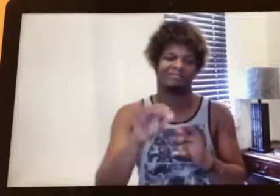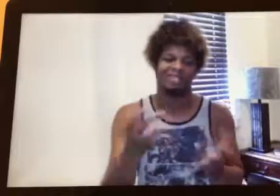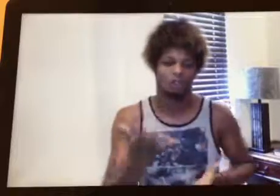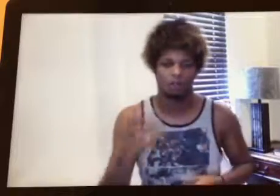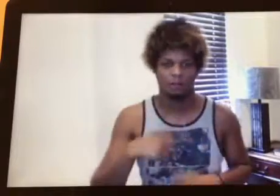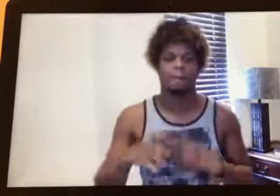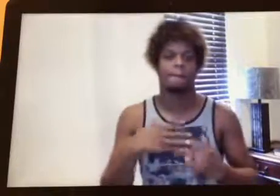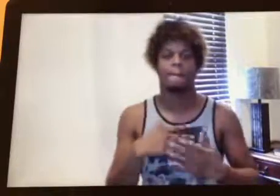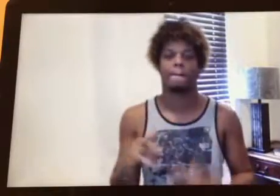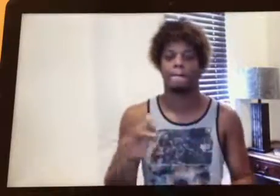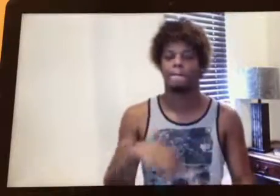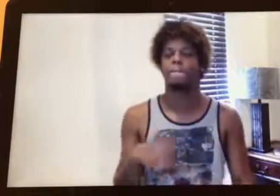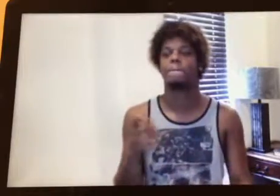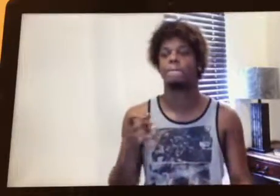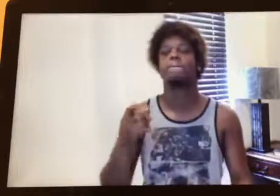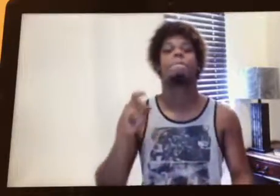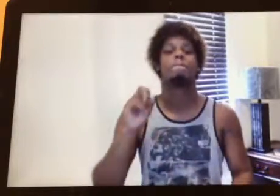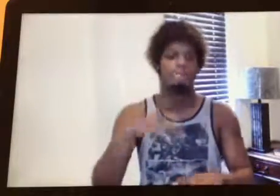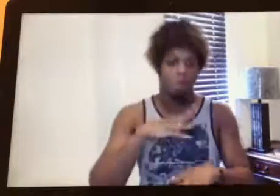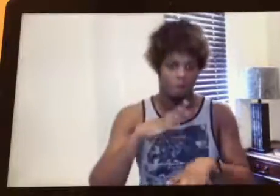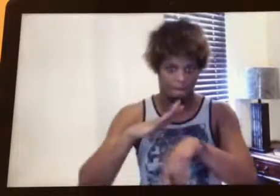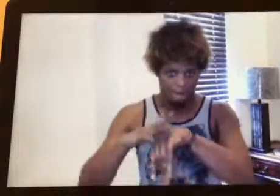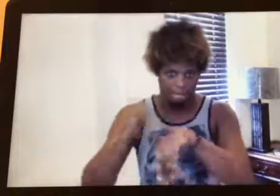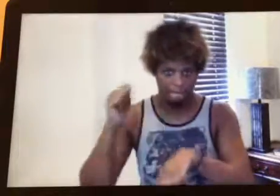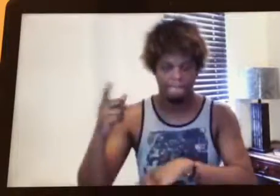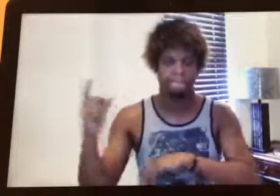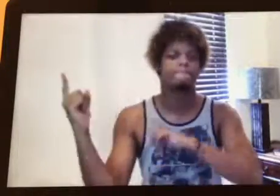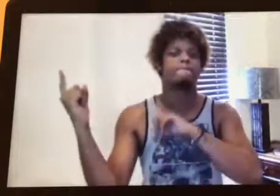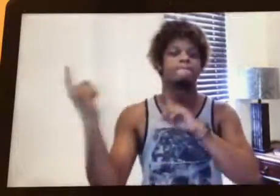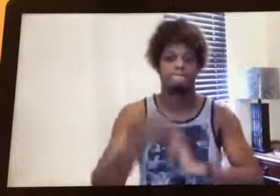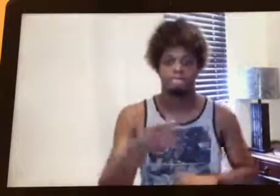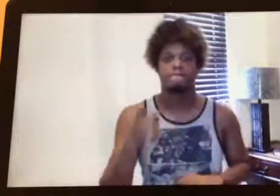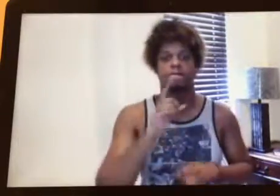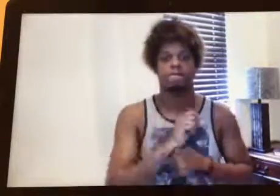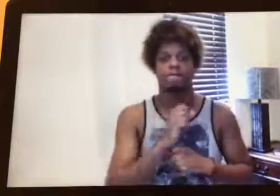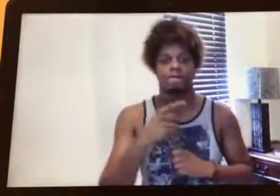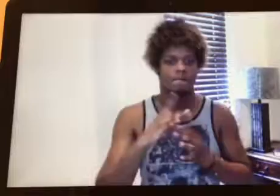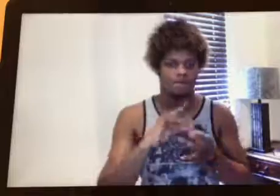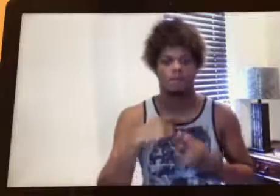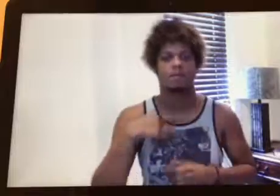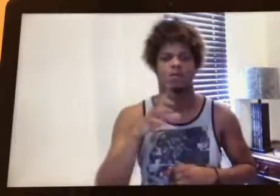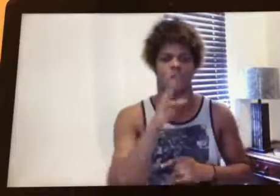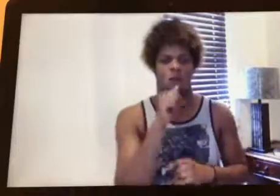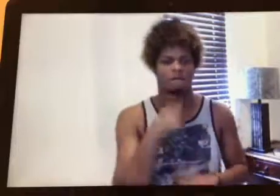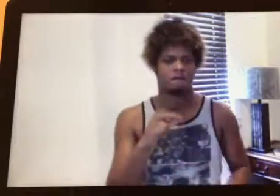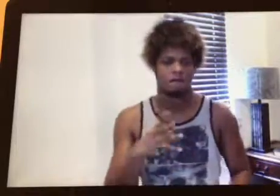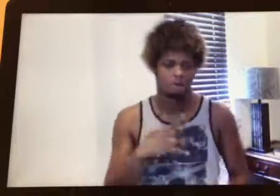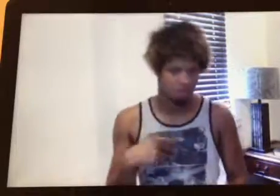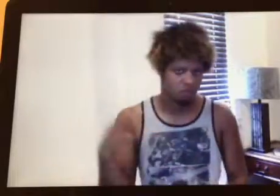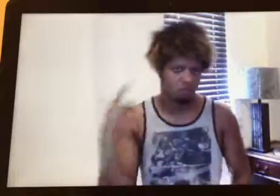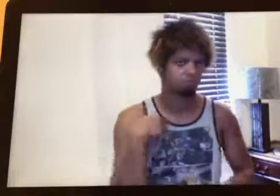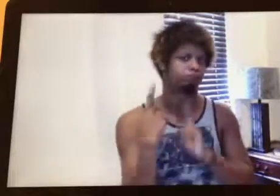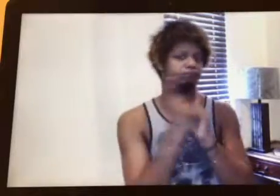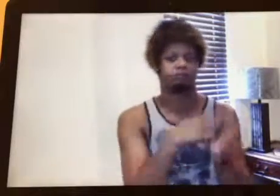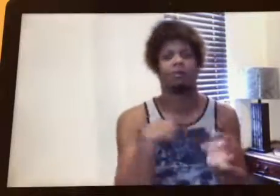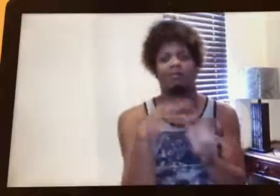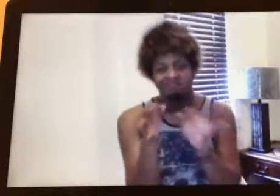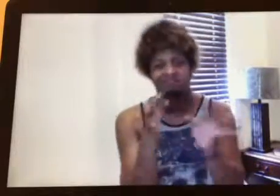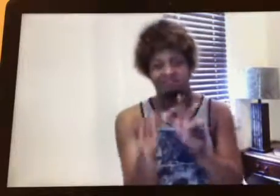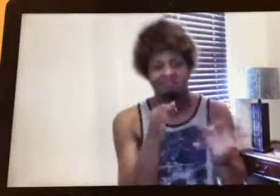the interpreter. And so they told me that was fine and I could go back into the office, and I ended up talking to this woman and